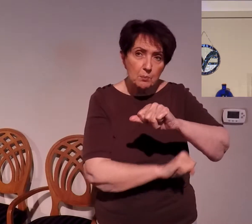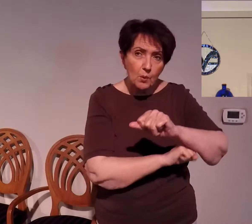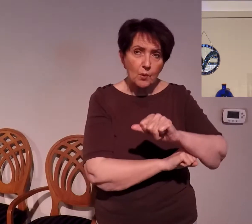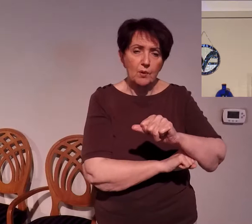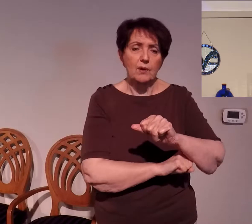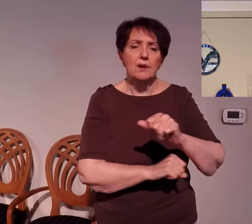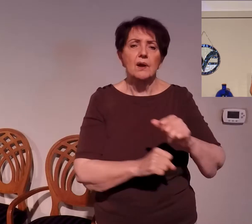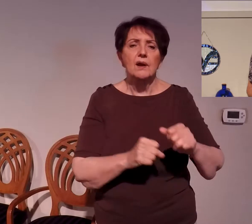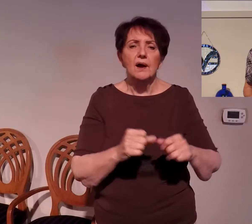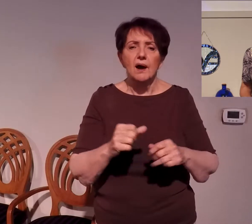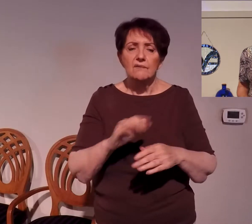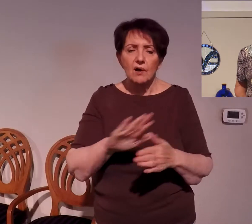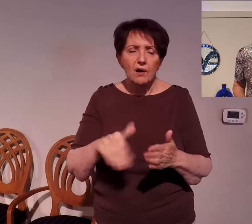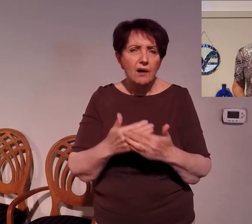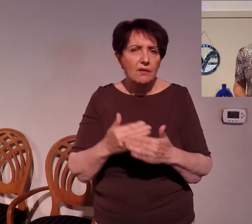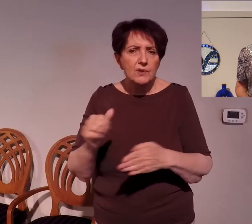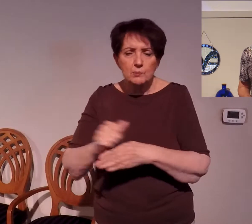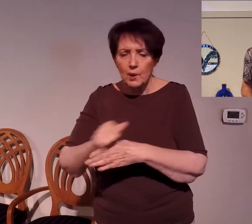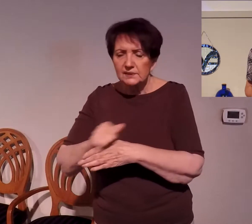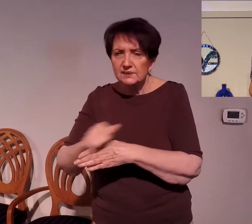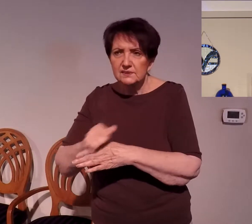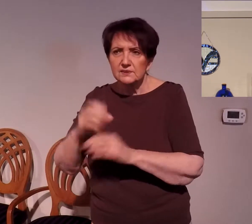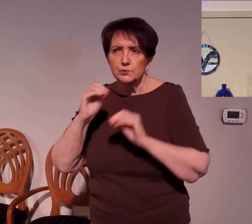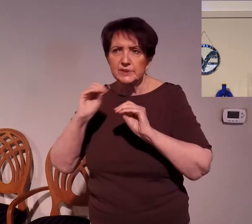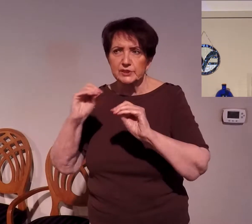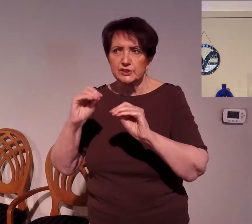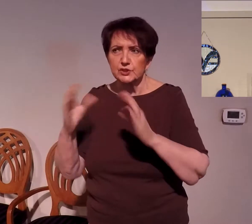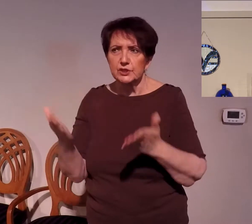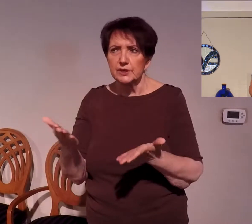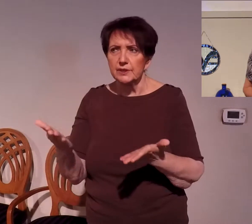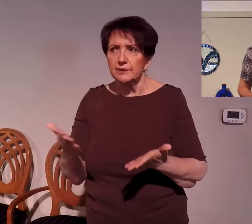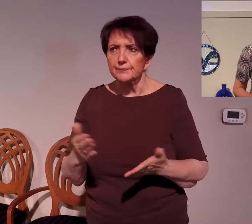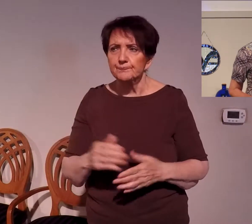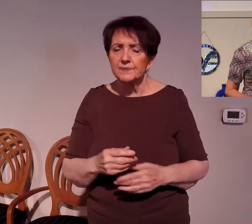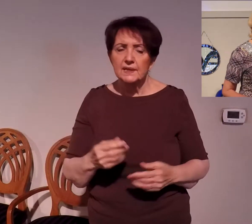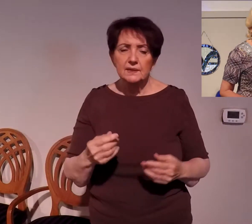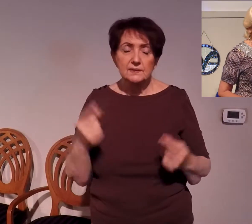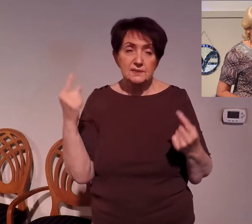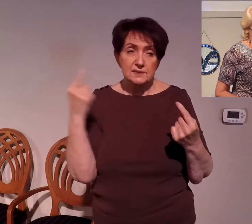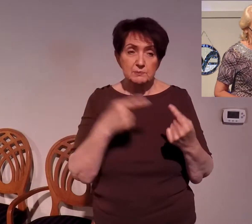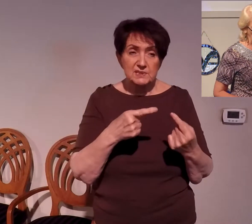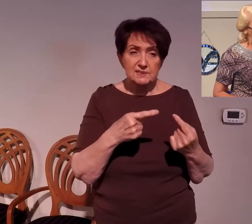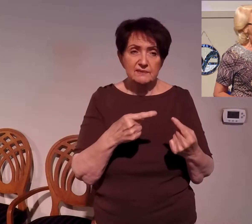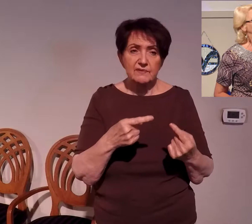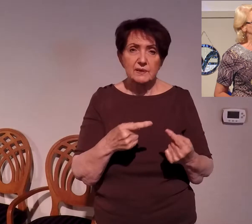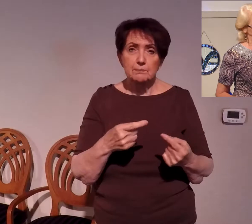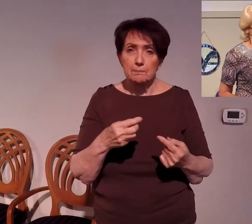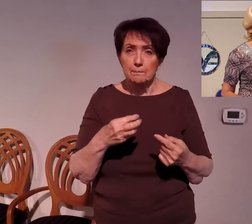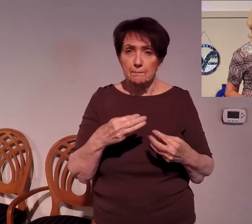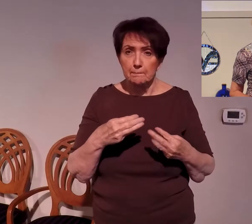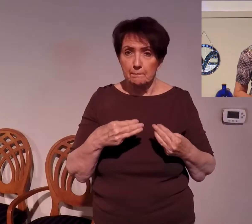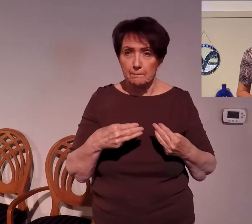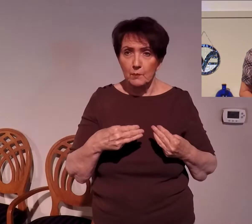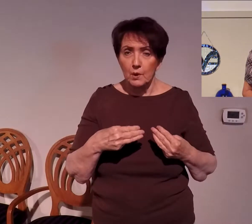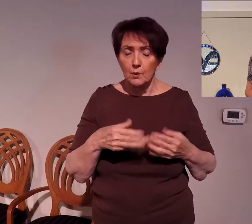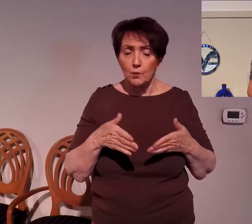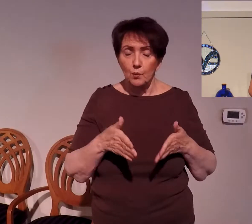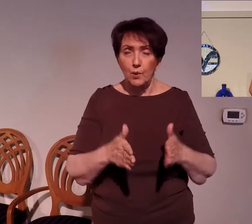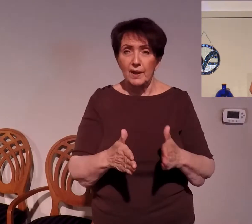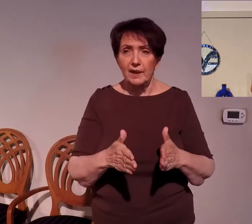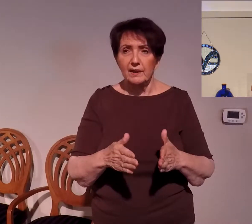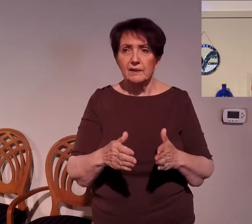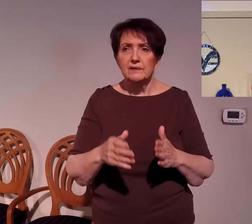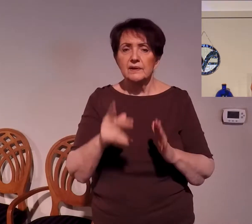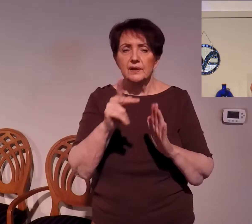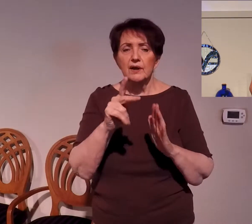teach in the Science of Mind. Spiritual mind treatment is a specific methodology that puts all of our principles into